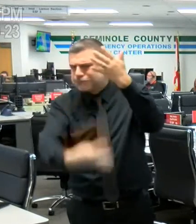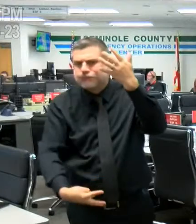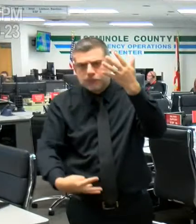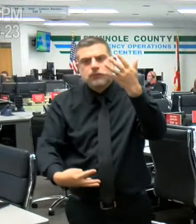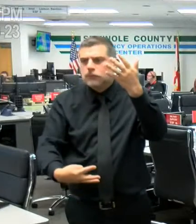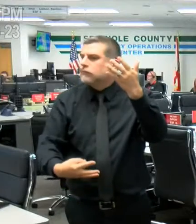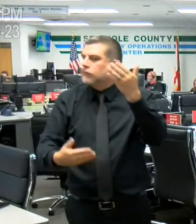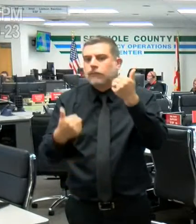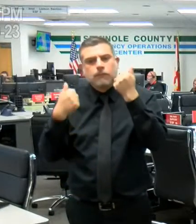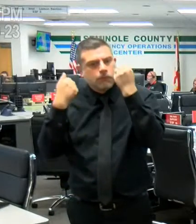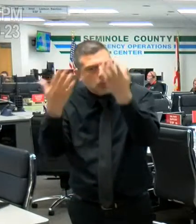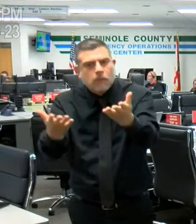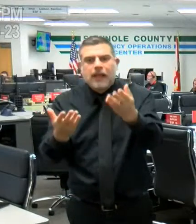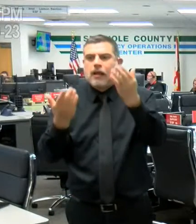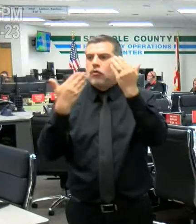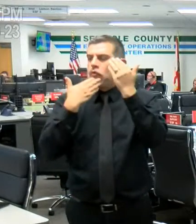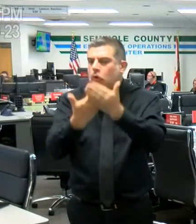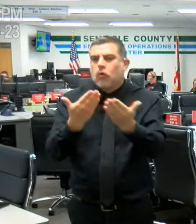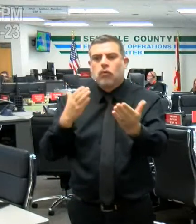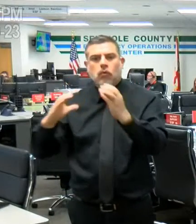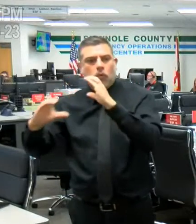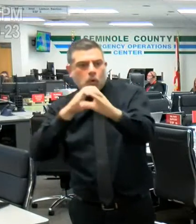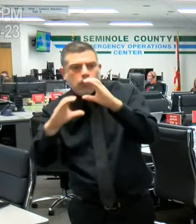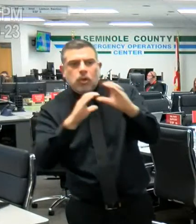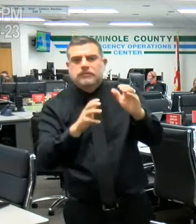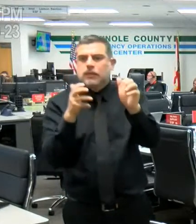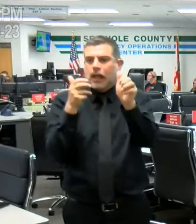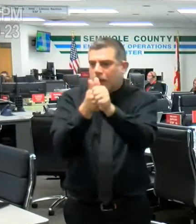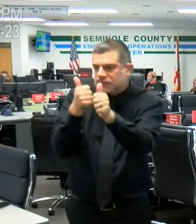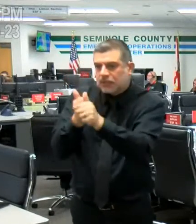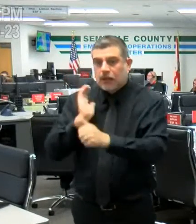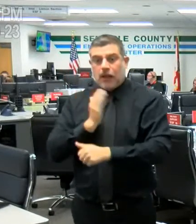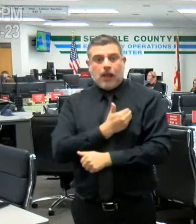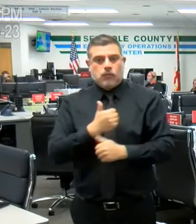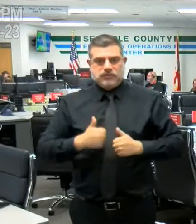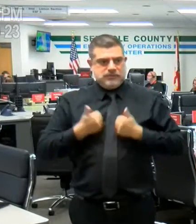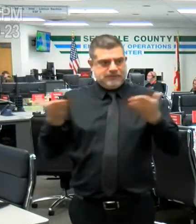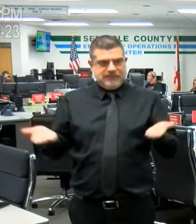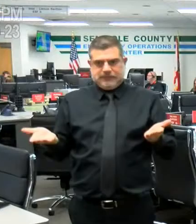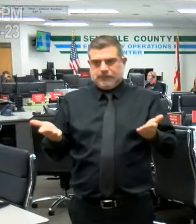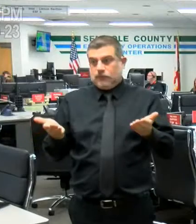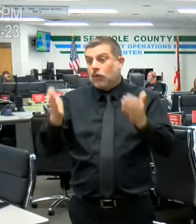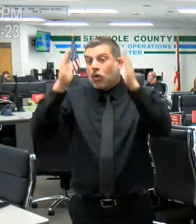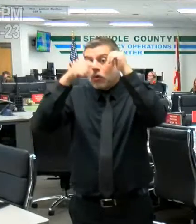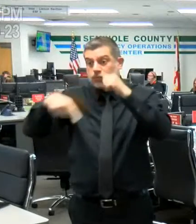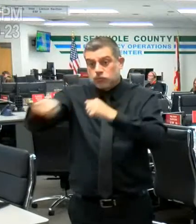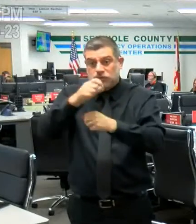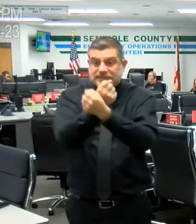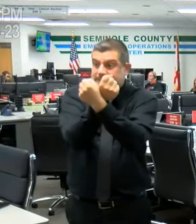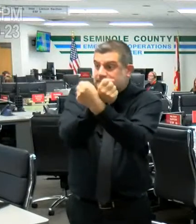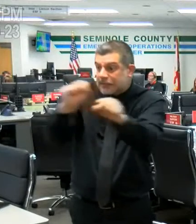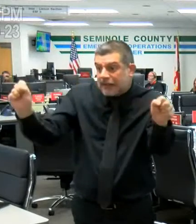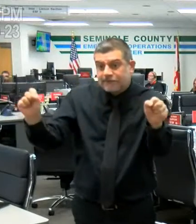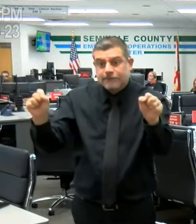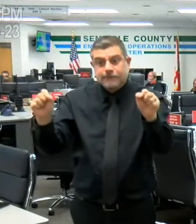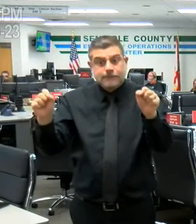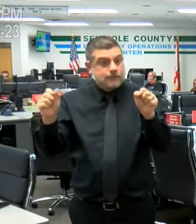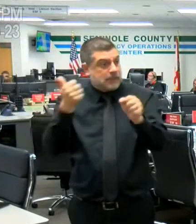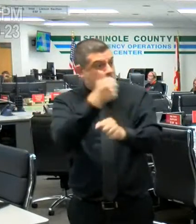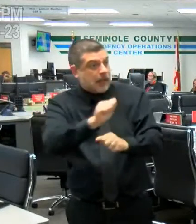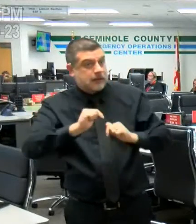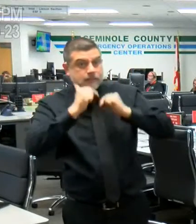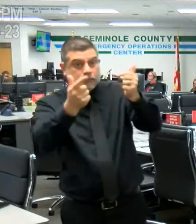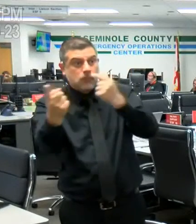excellent communication to our residents. We hope that you stay safe during the event, and I'll just open it up to any media that may have questions. Yes,